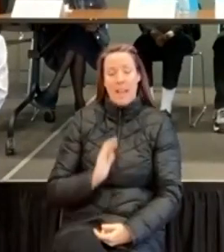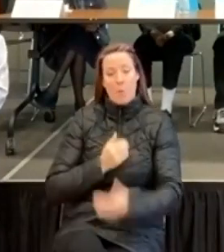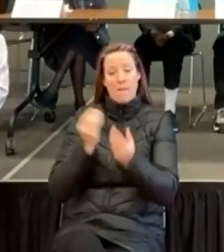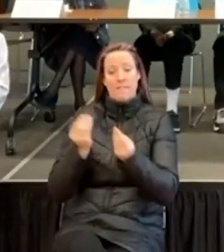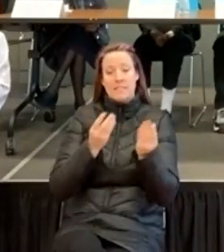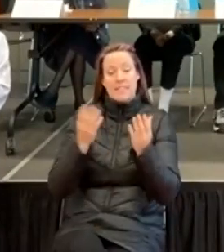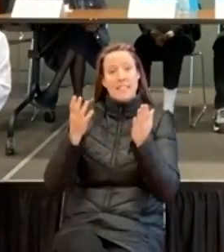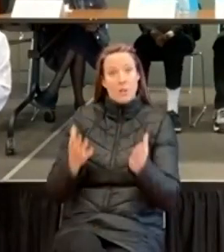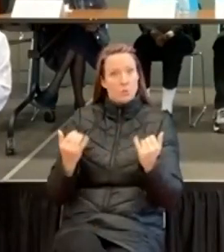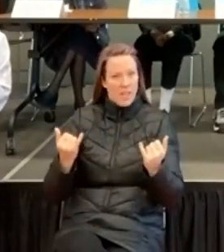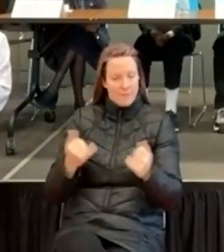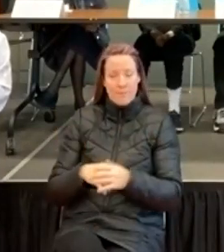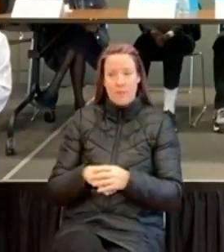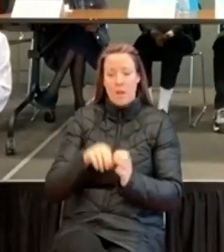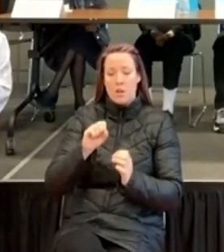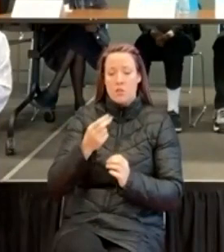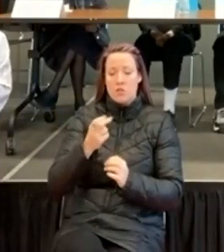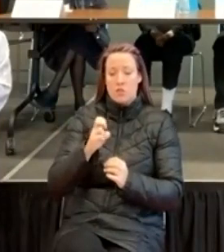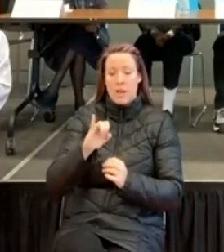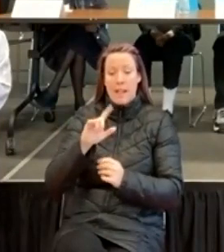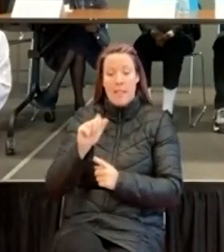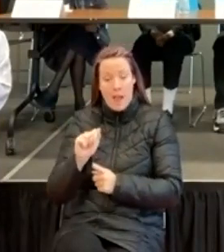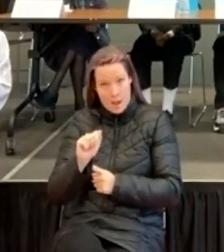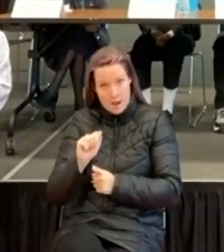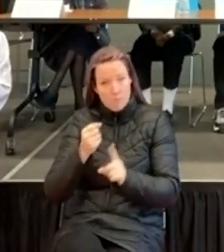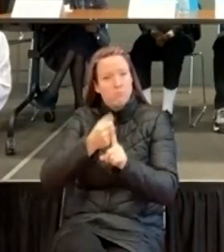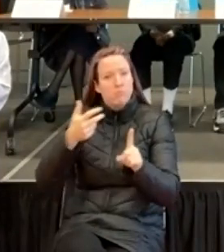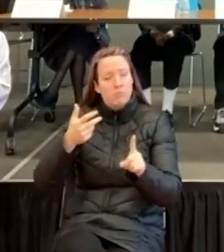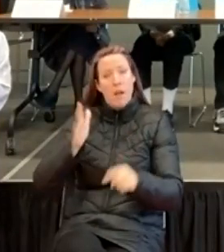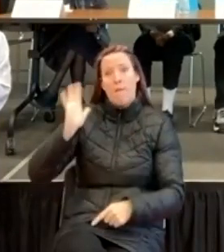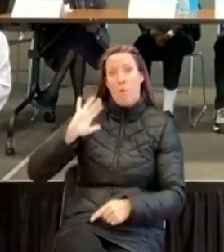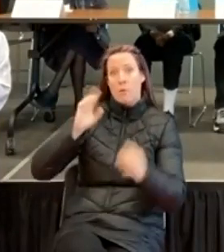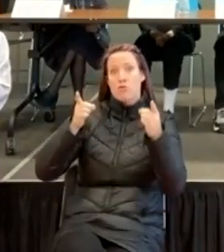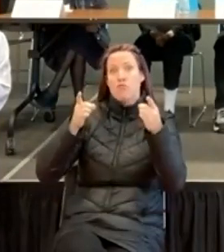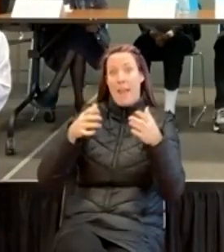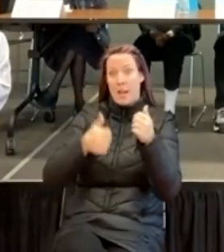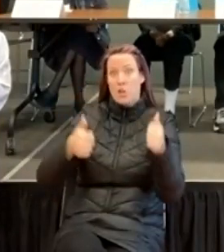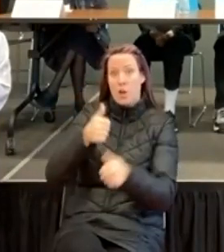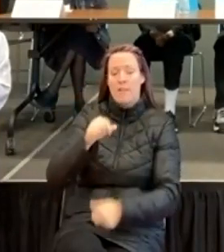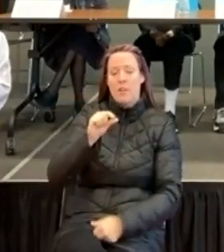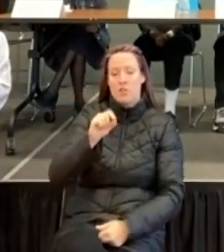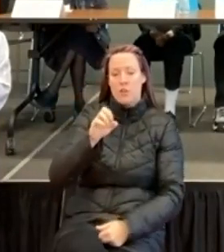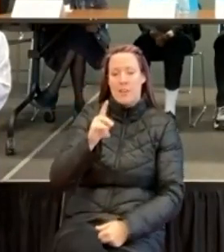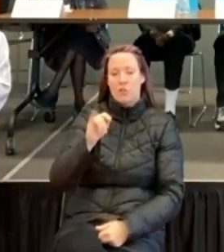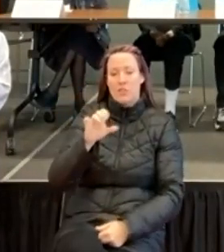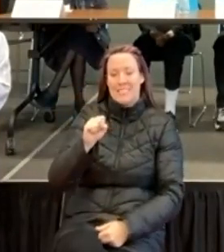facilitator. So a little bit about Sheila. Sheila is a former director of the Geriatrics